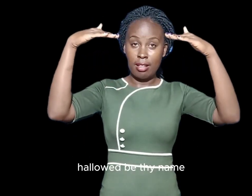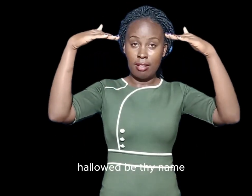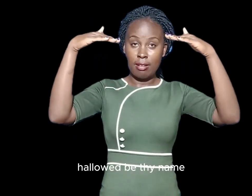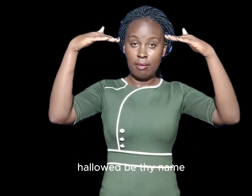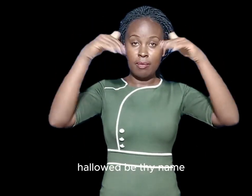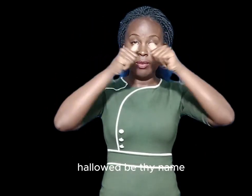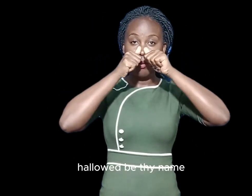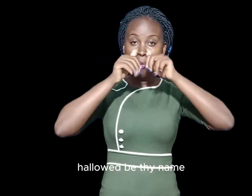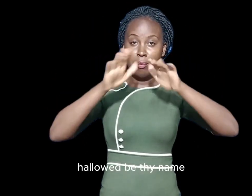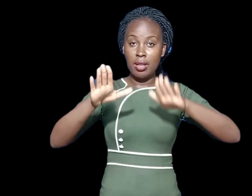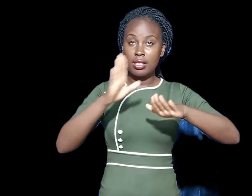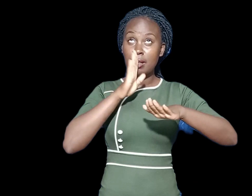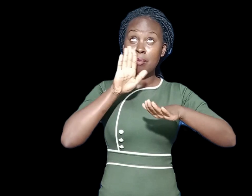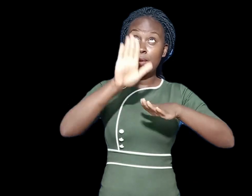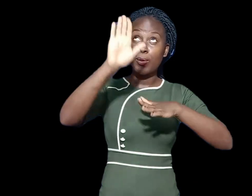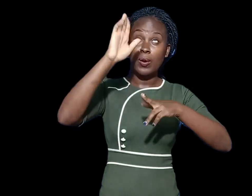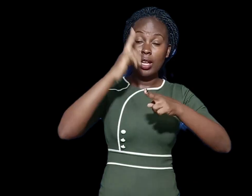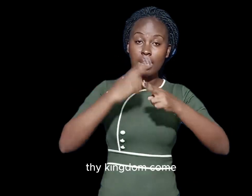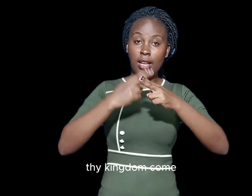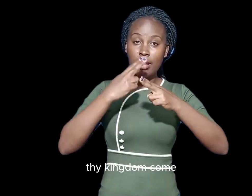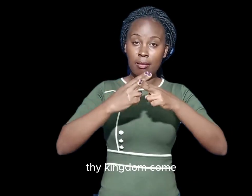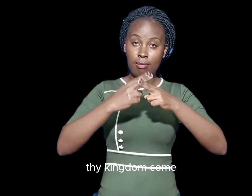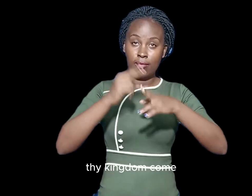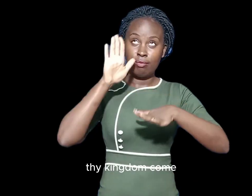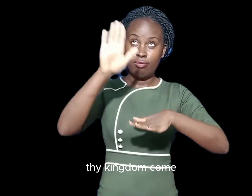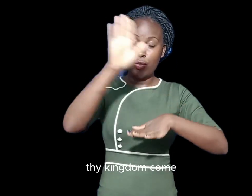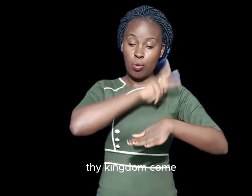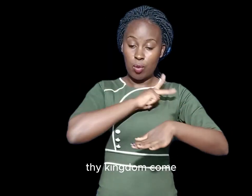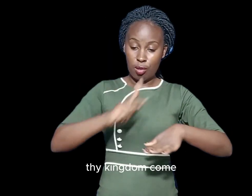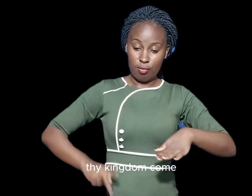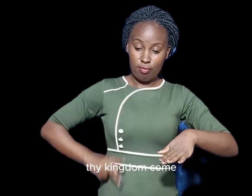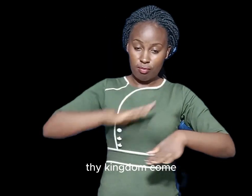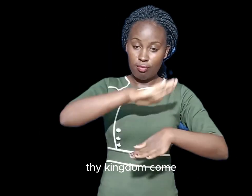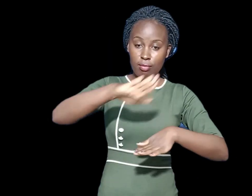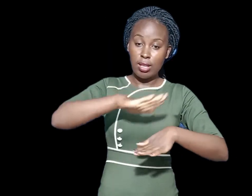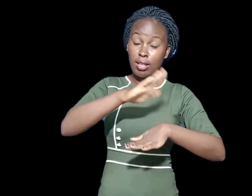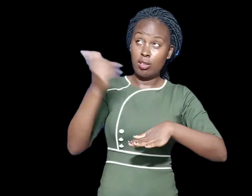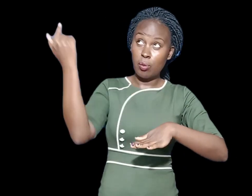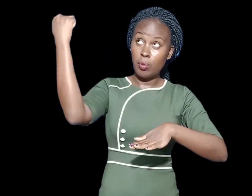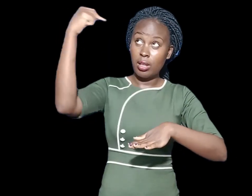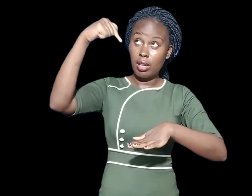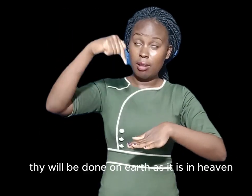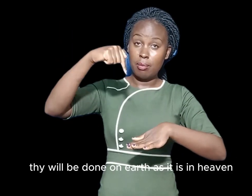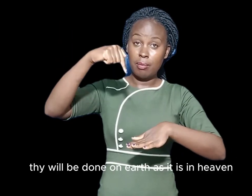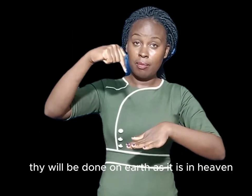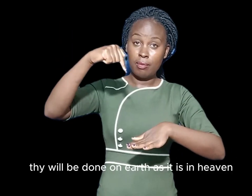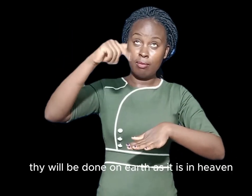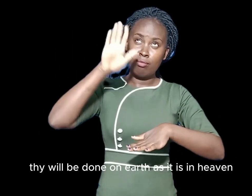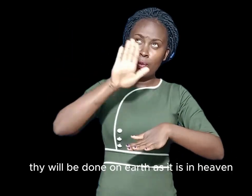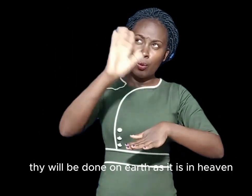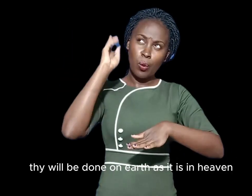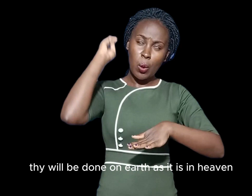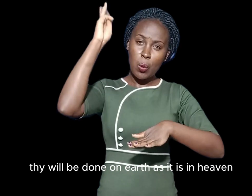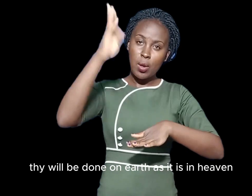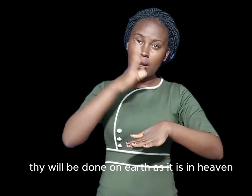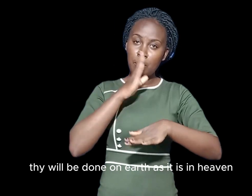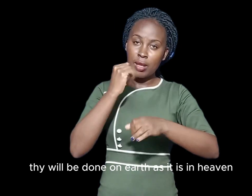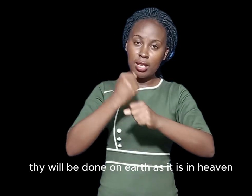thy name Thy kingdom come Thy will be done On earth